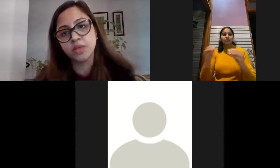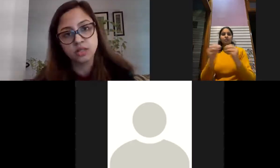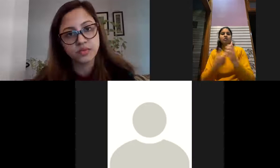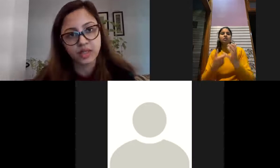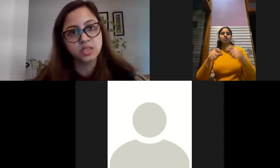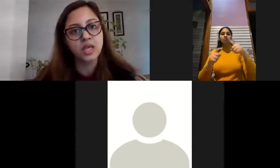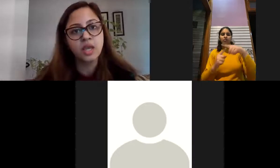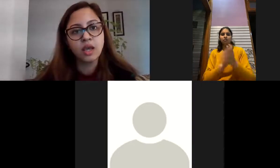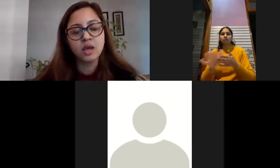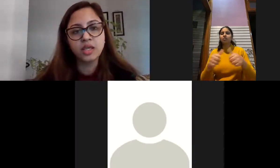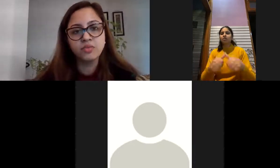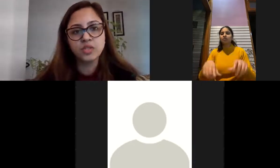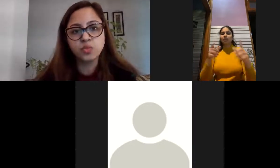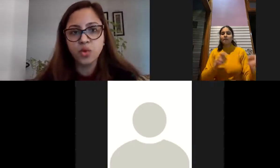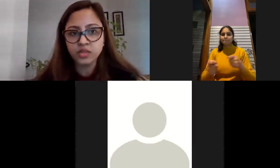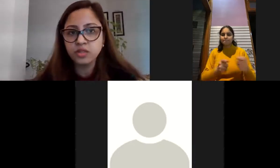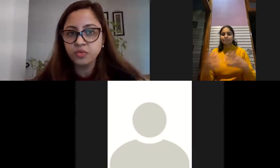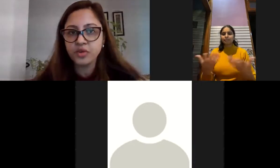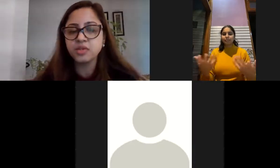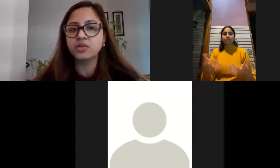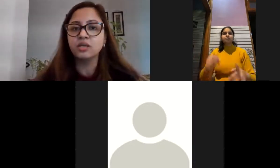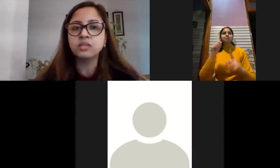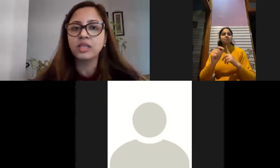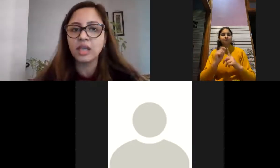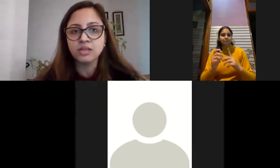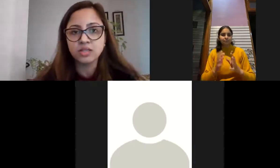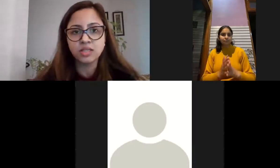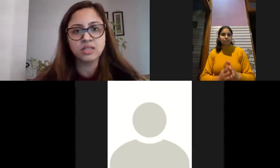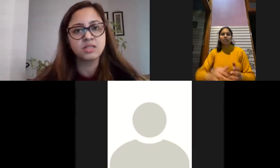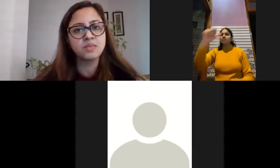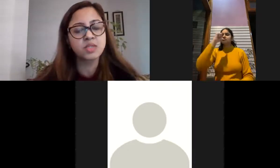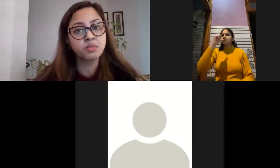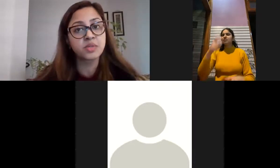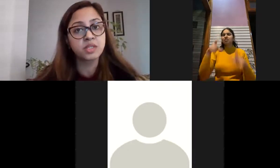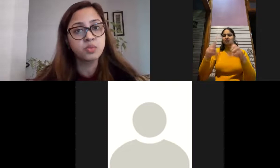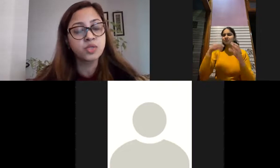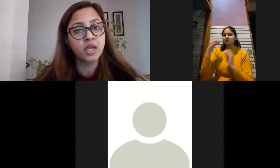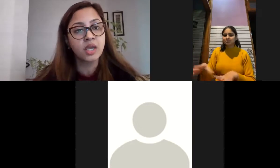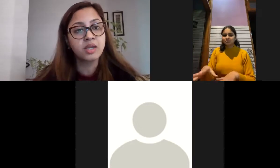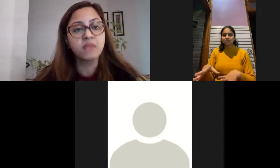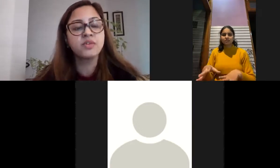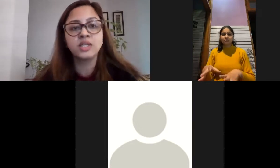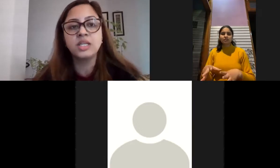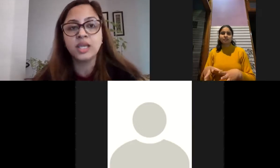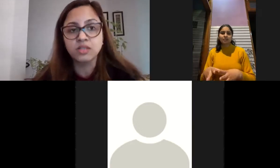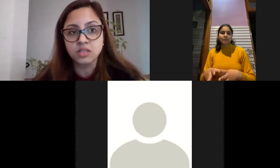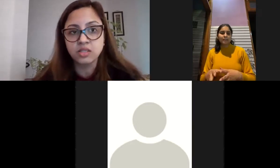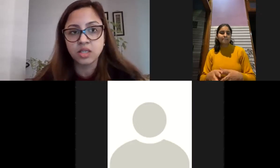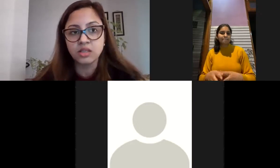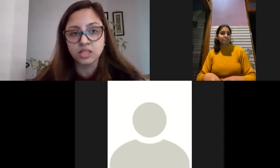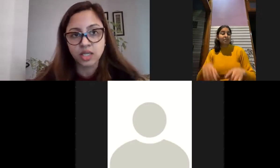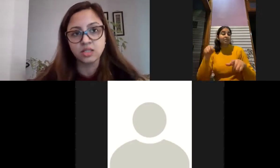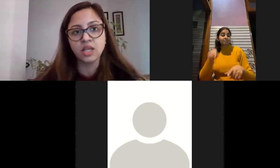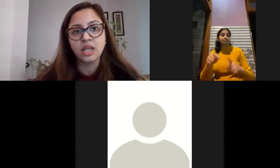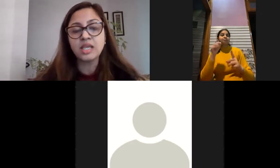make her presence felt. If it wasn't for her drunken carelessness, it seems as if Bertha would never really exist